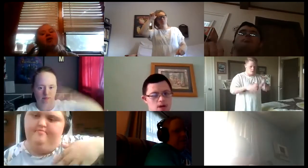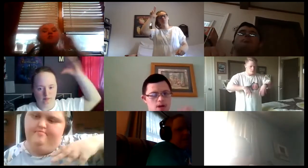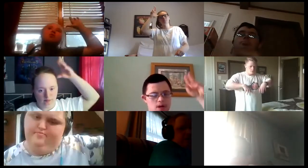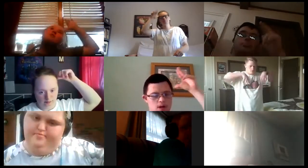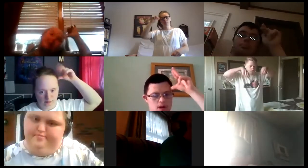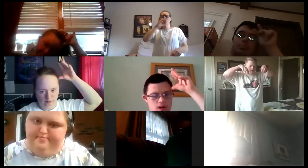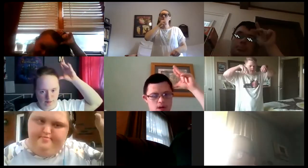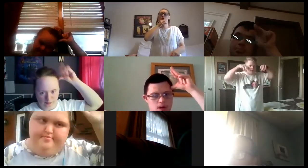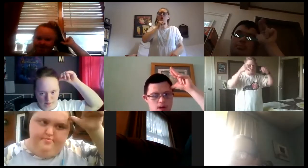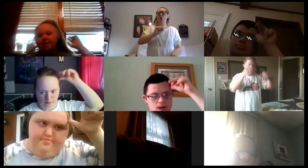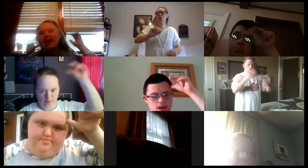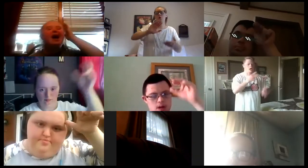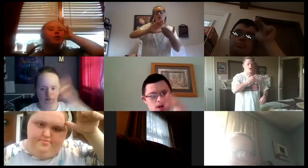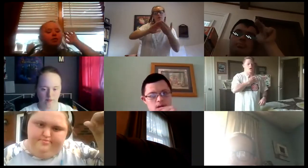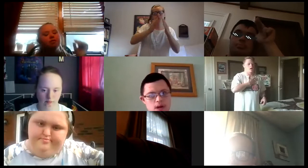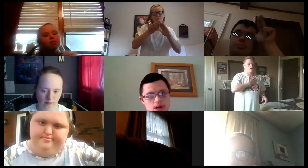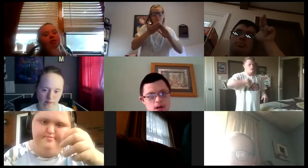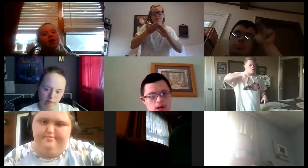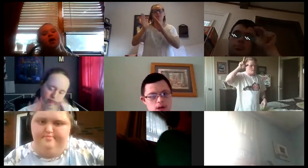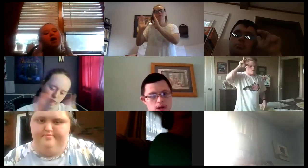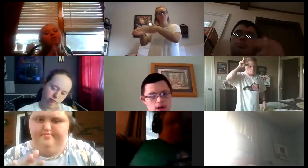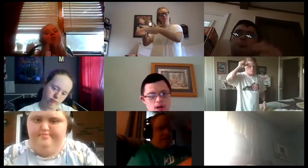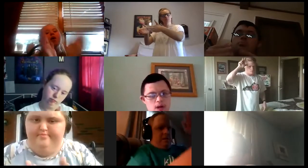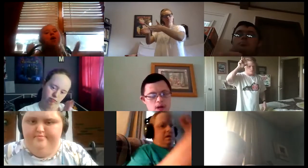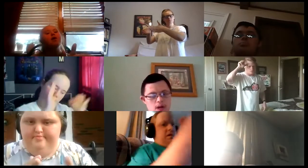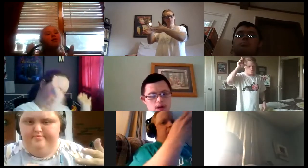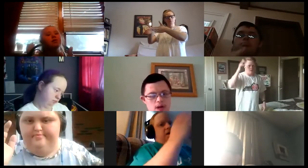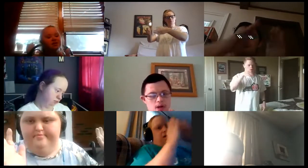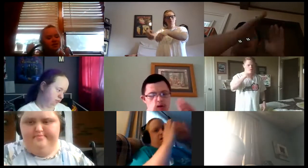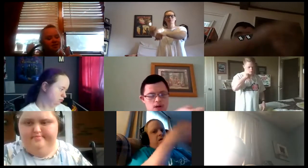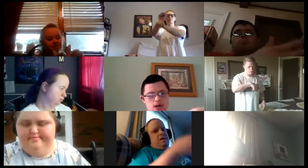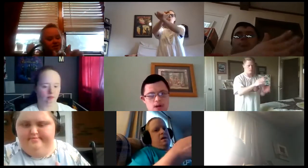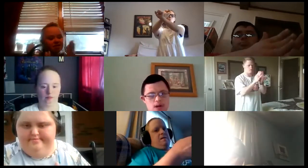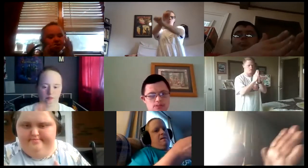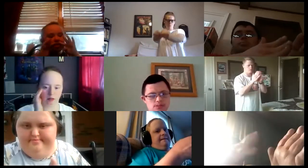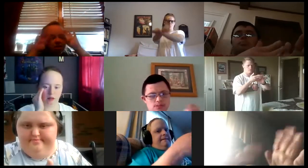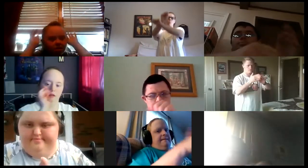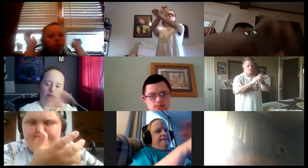house to the old town road right